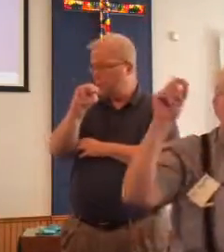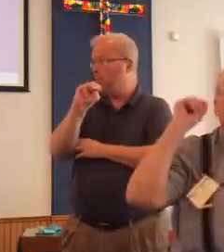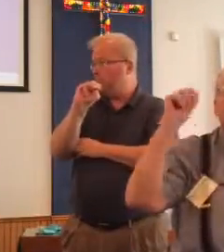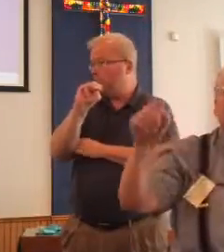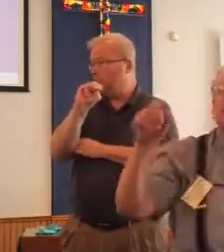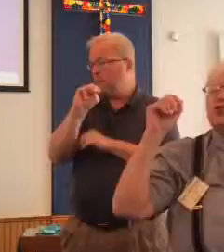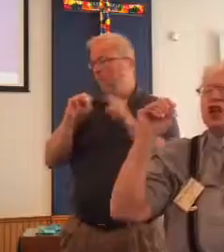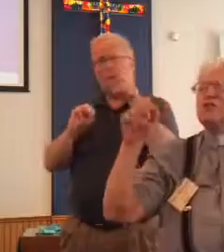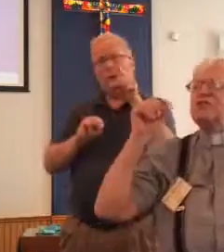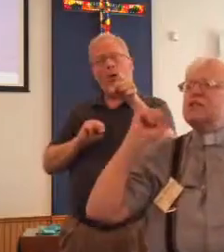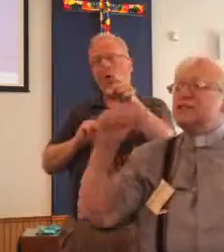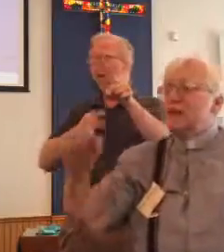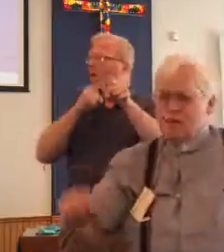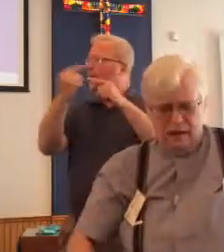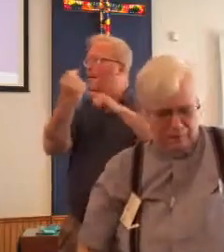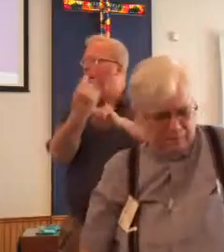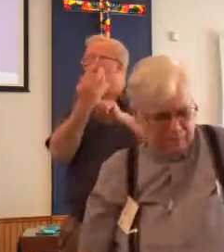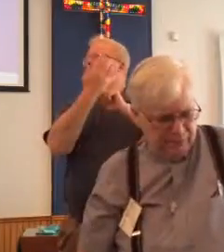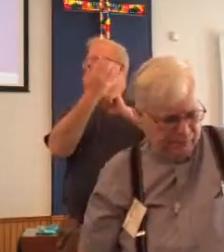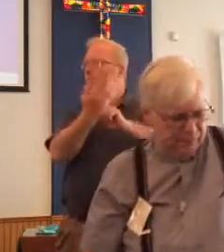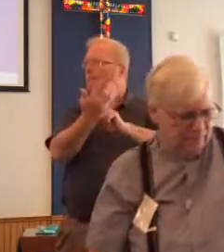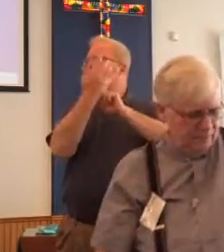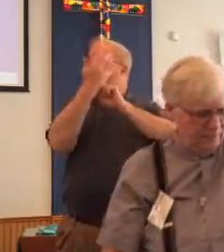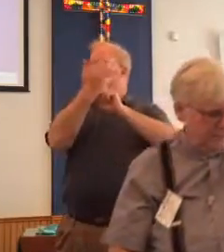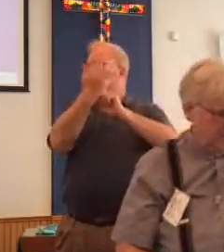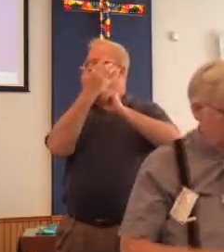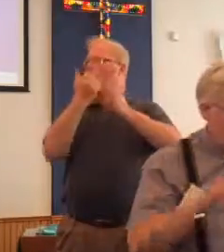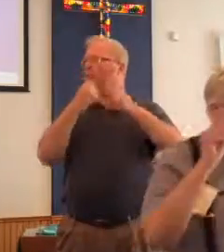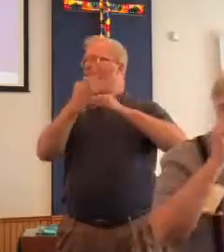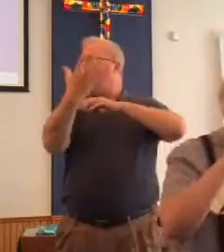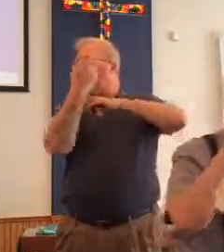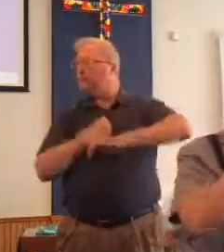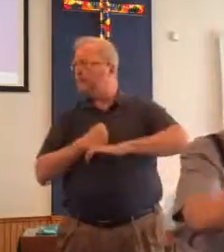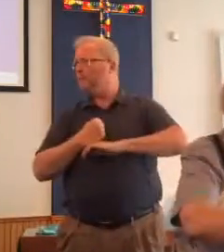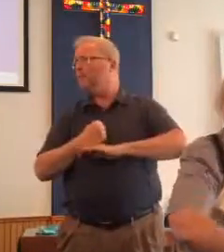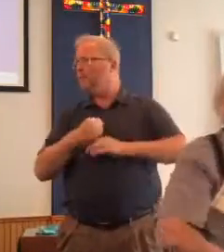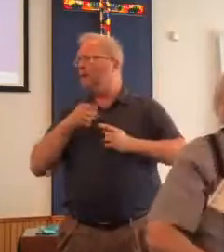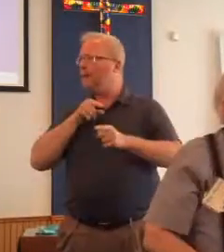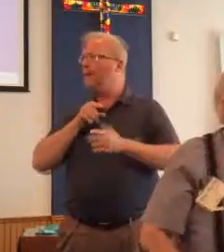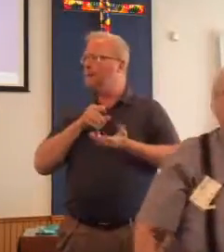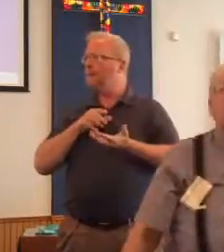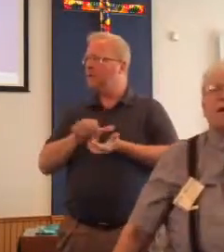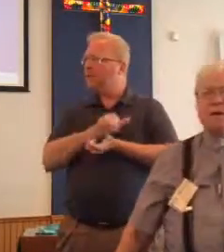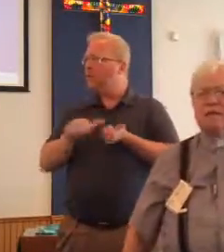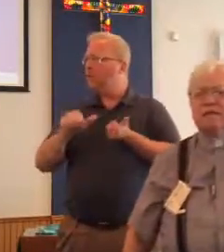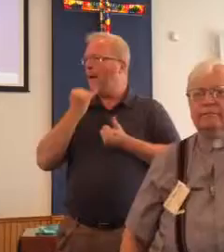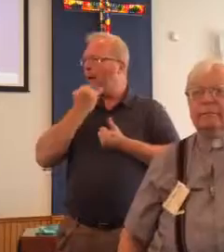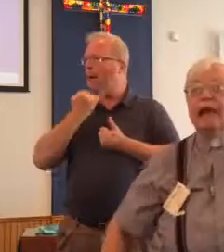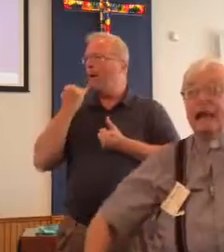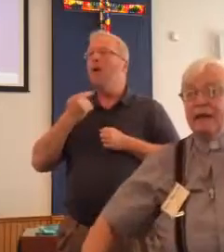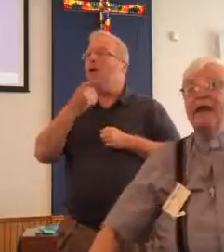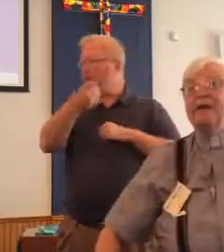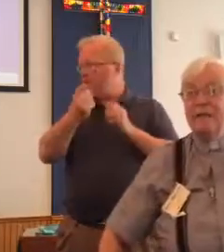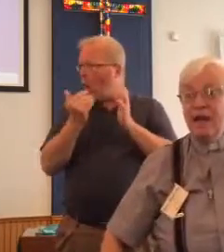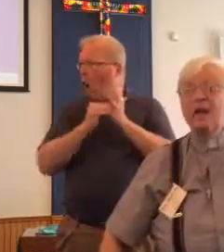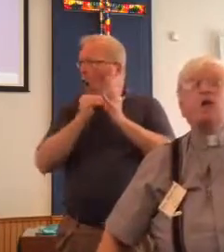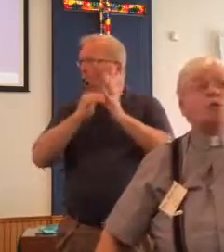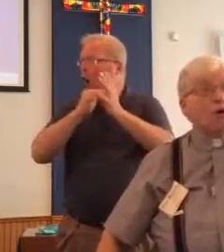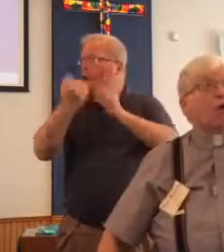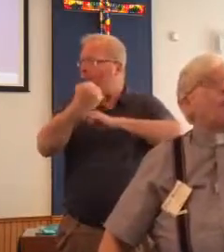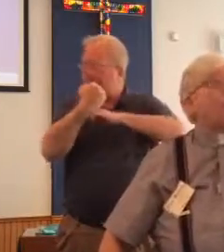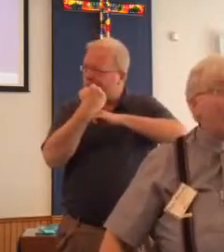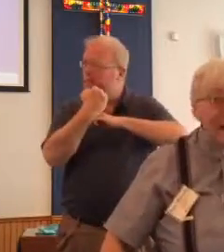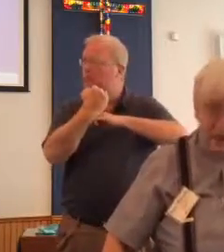Now, under the command of General Sisera, they were attacking the Hebrew armies, and